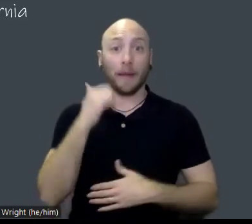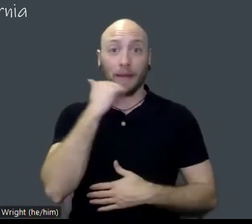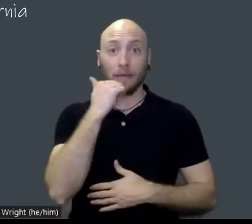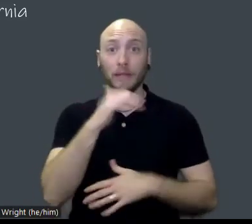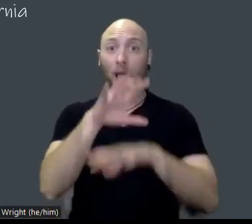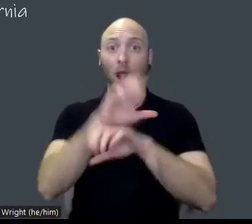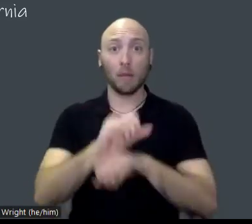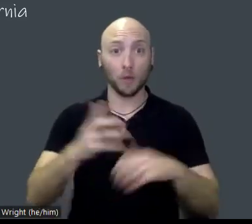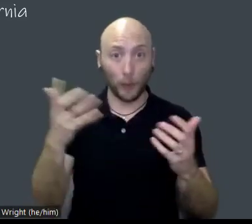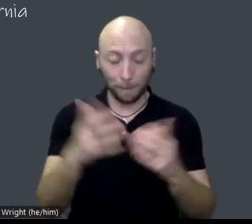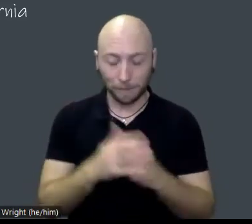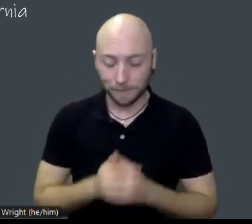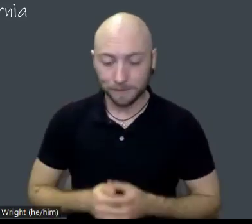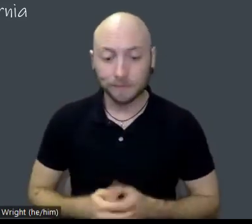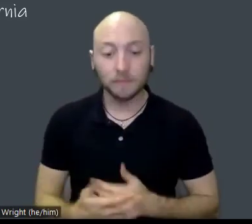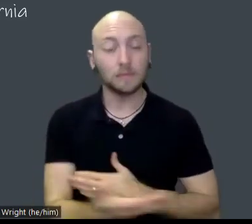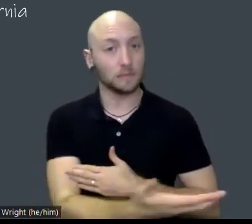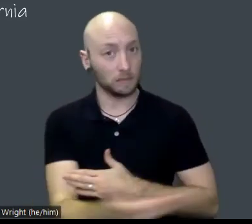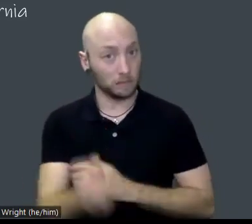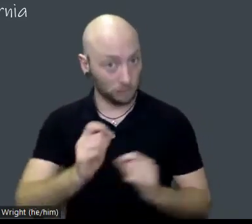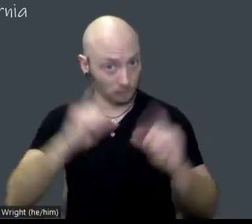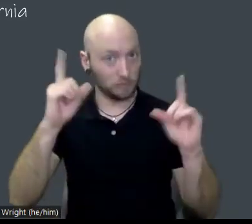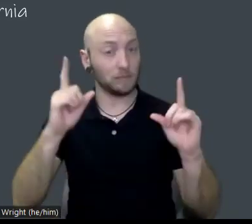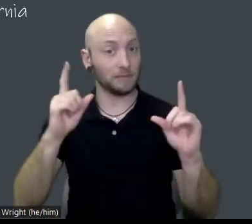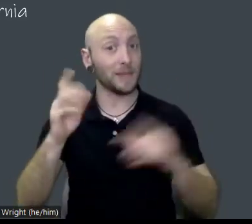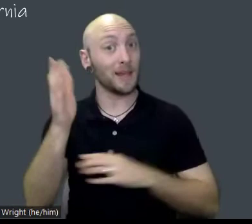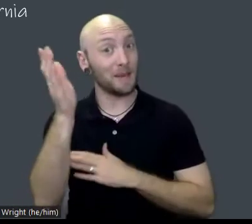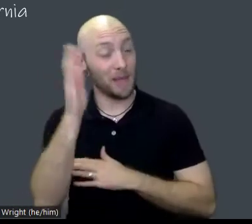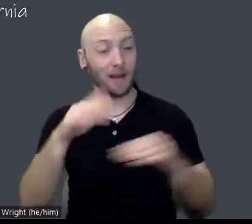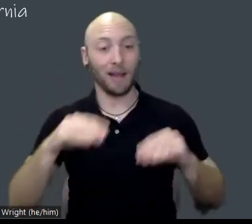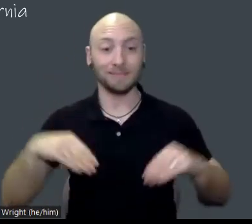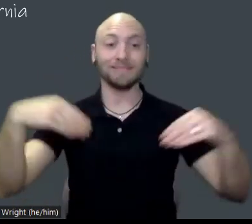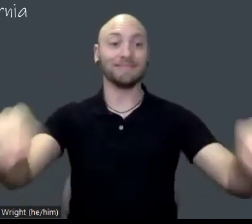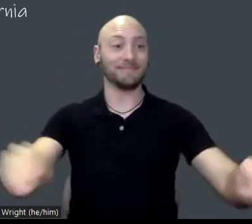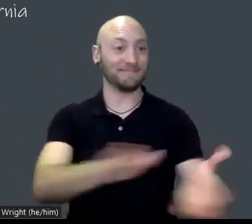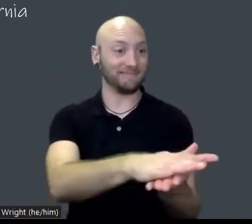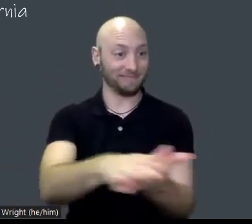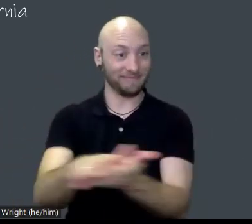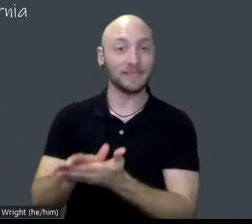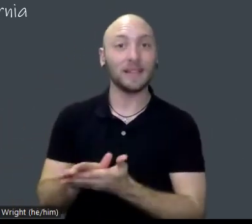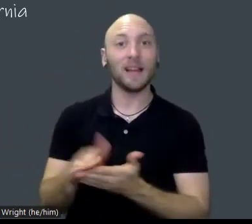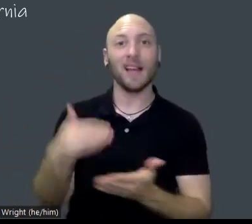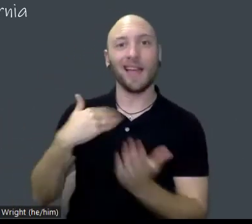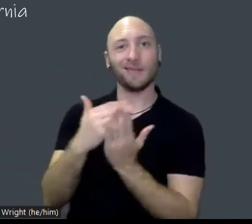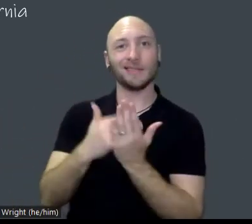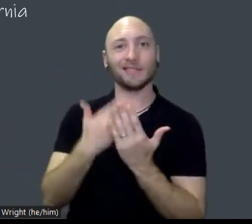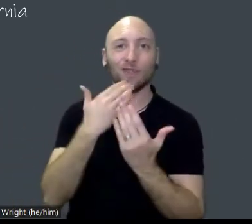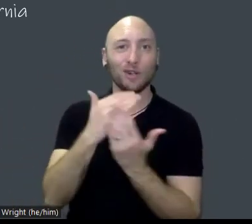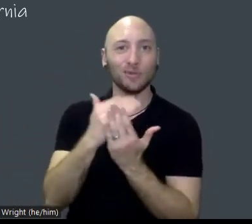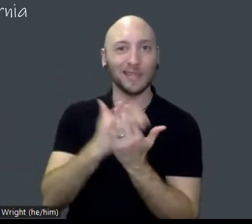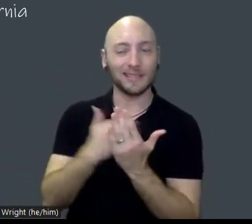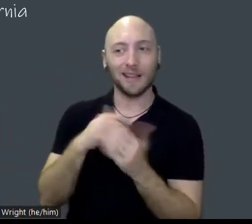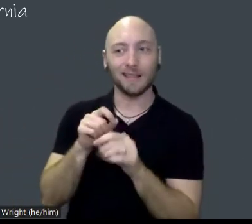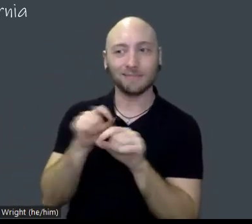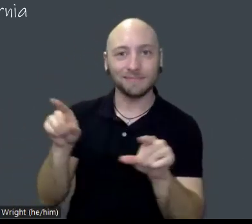as soon as I wake up in the morning, I make my bed, I send a gratitude list to however many people, and I say a